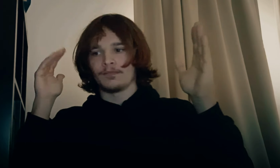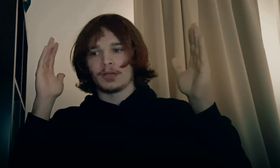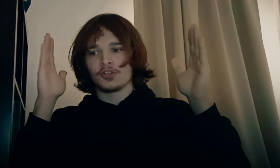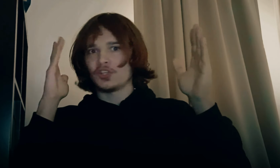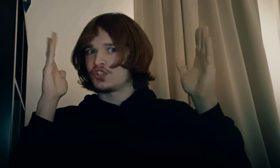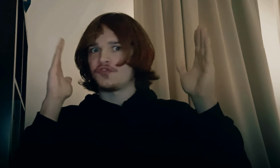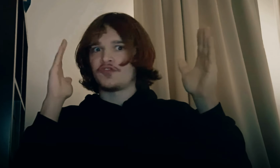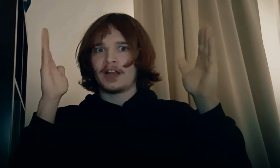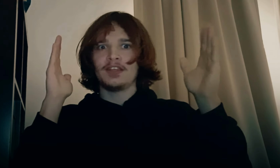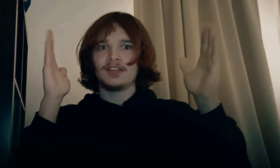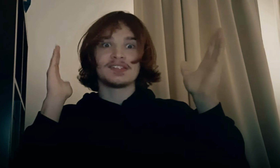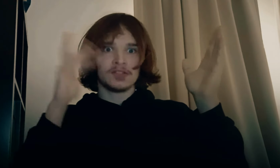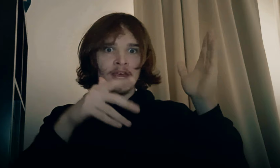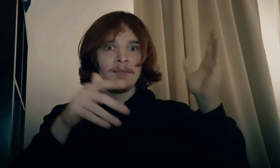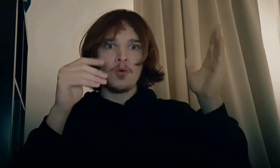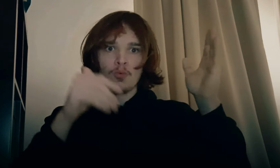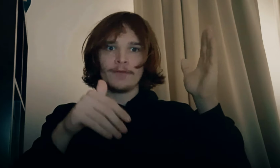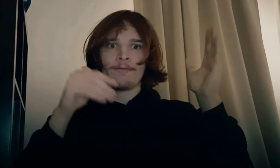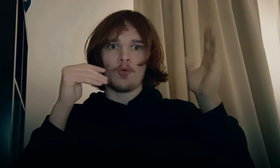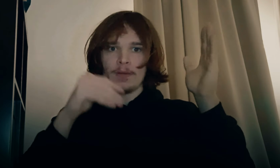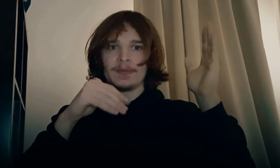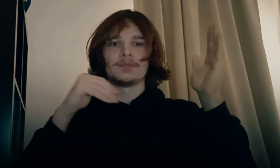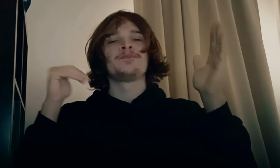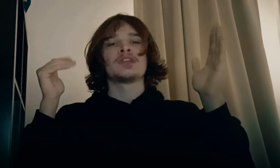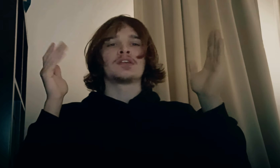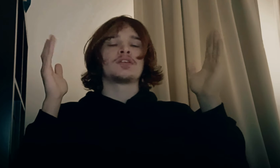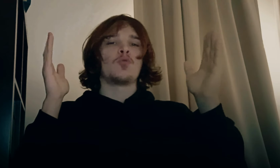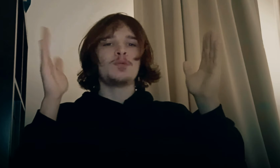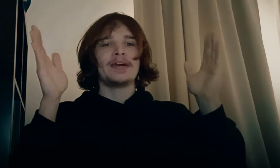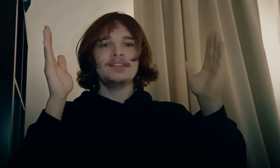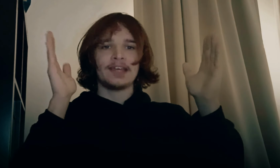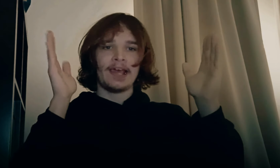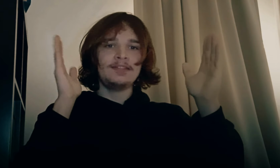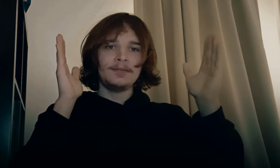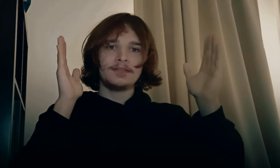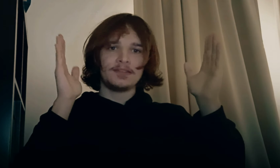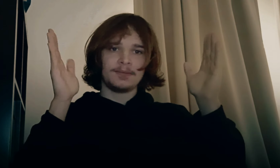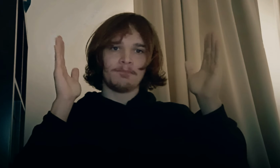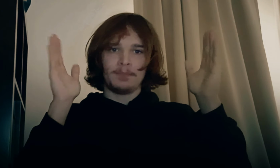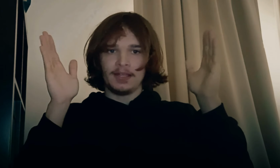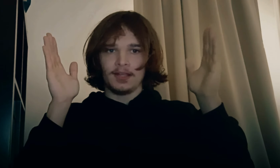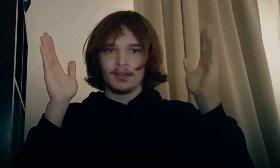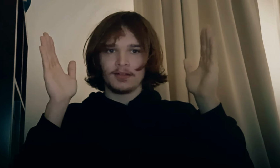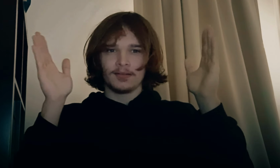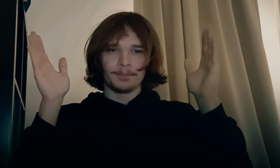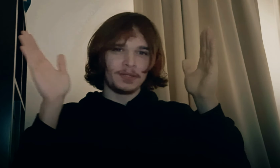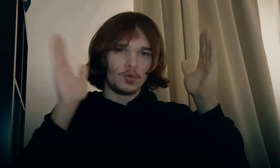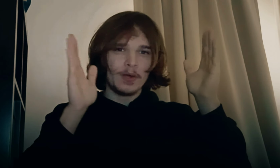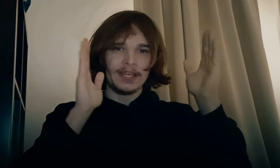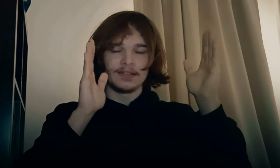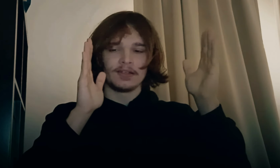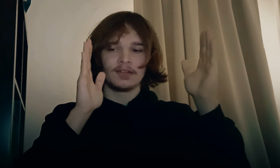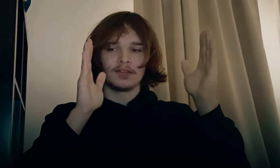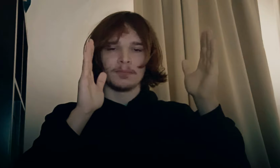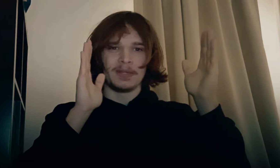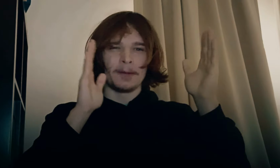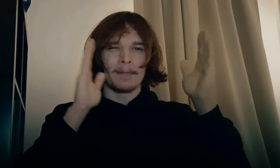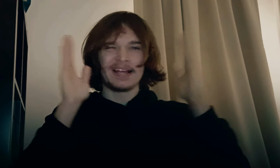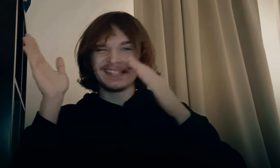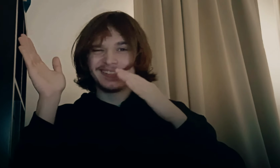because it's same with women. Women can't be between being masculine